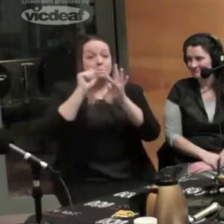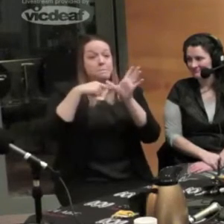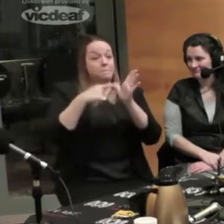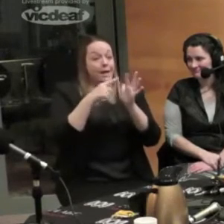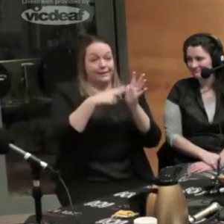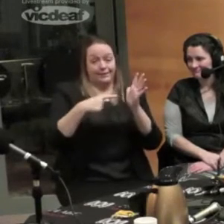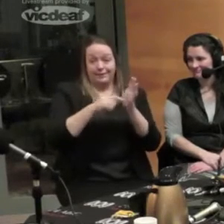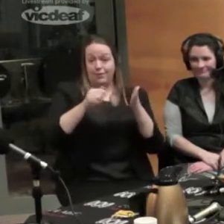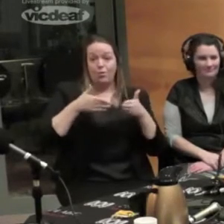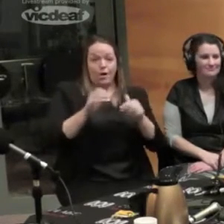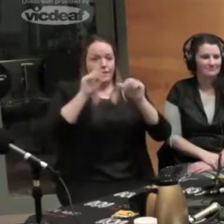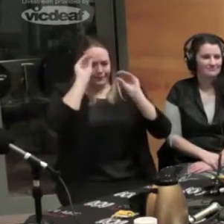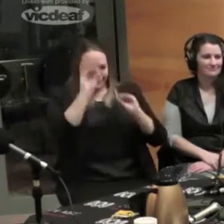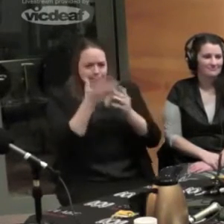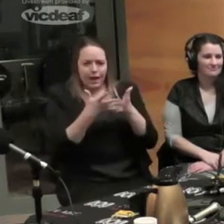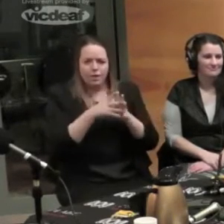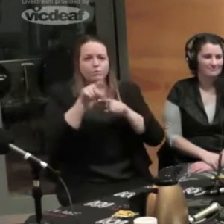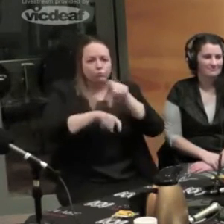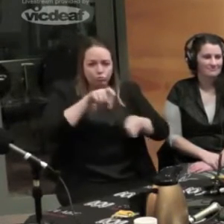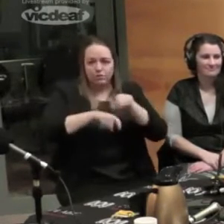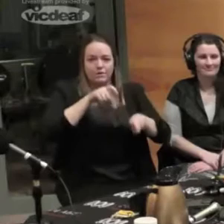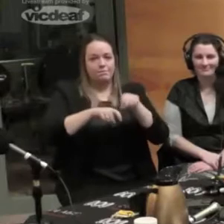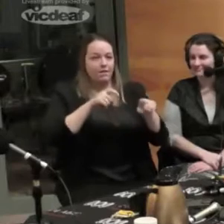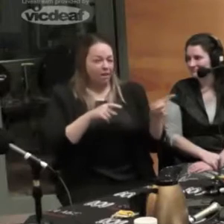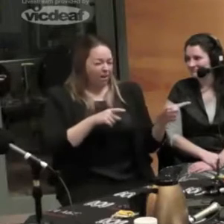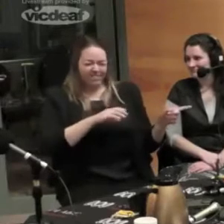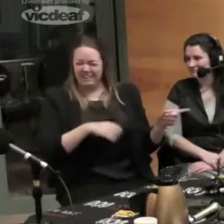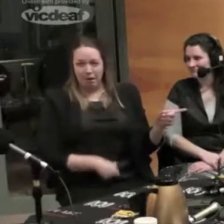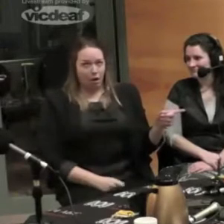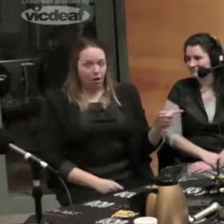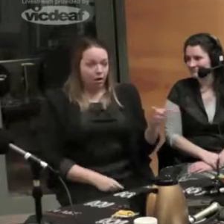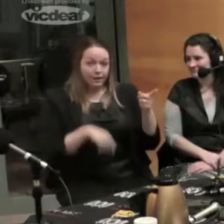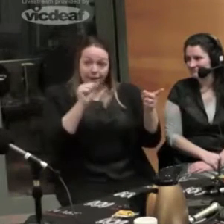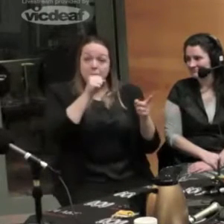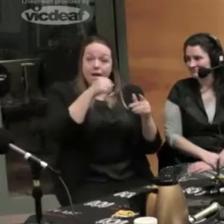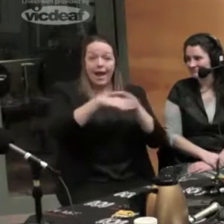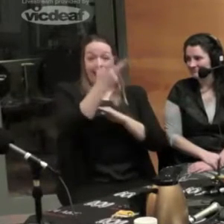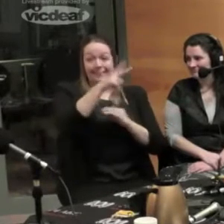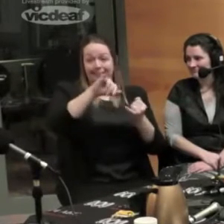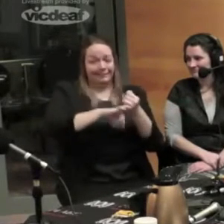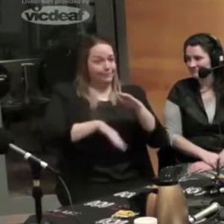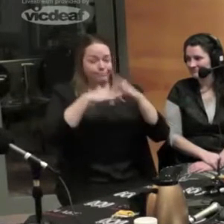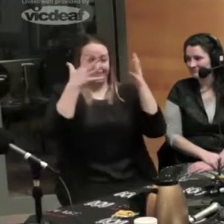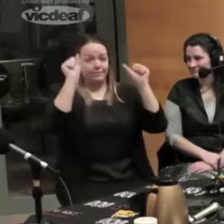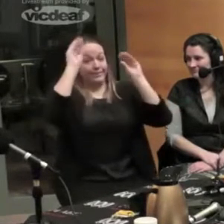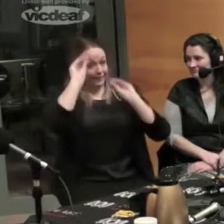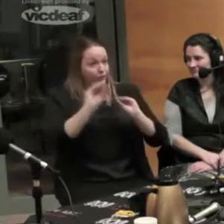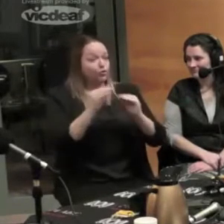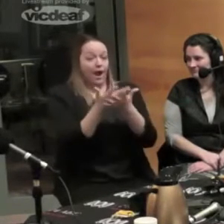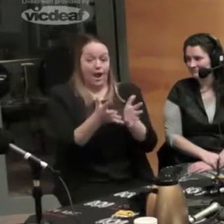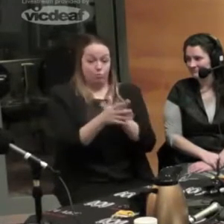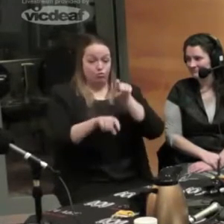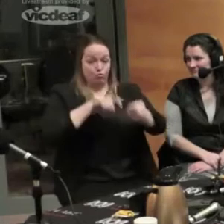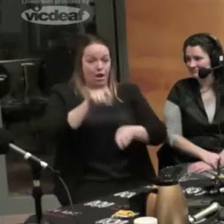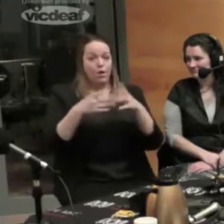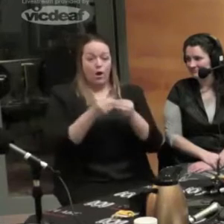got the patent number here if you want to check it out. No. Yes. This guy in the 80s was so successful at teaching people how to ride, he